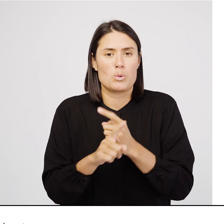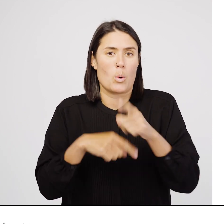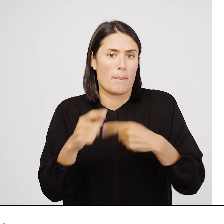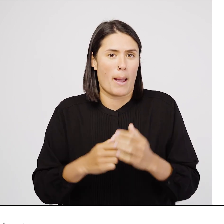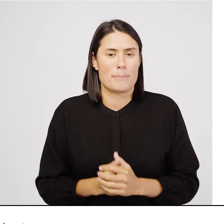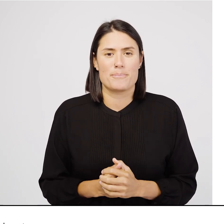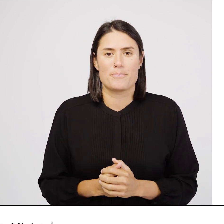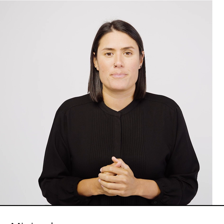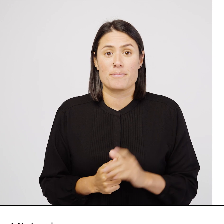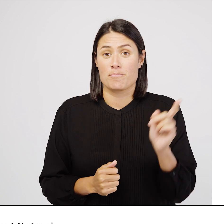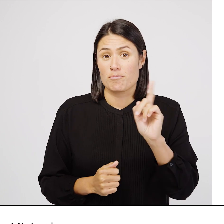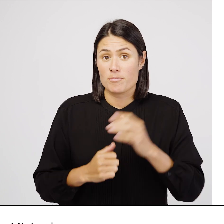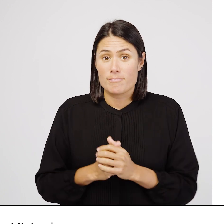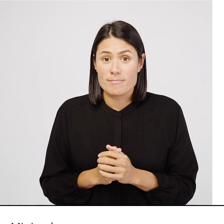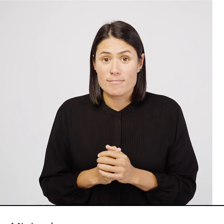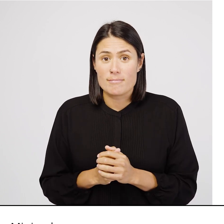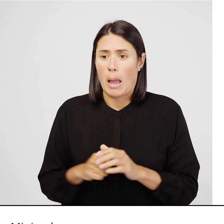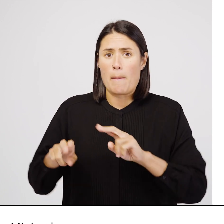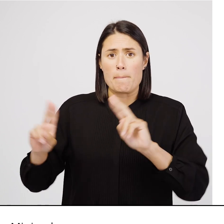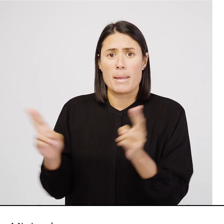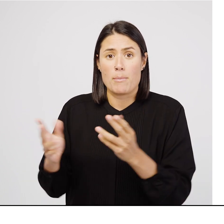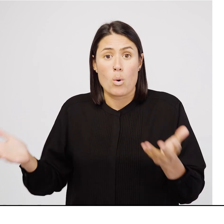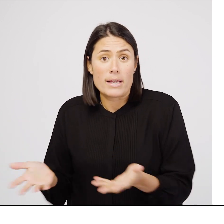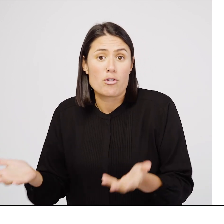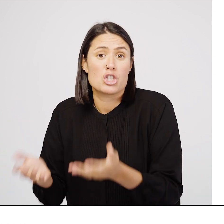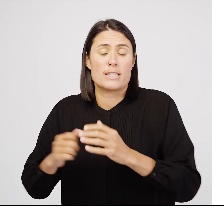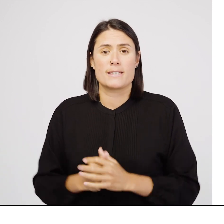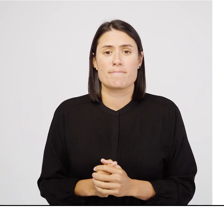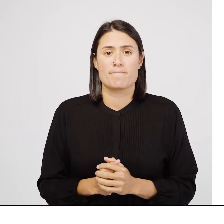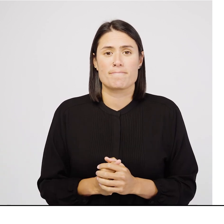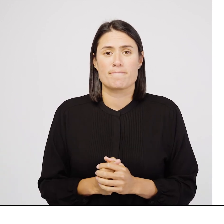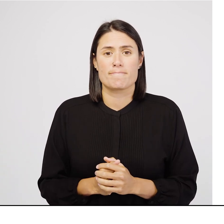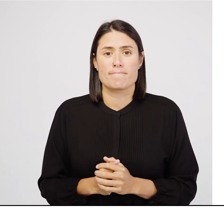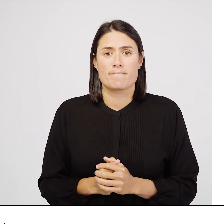cover, and they are minimal encourages,